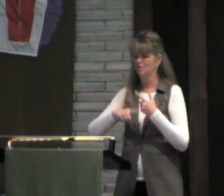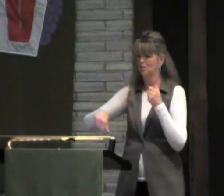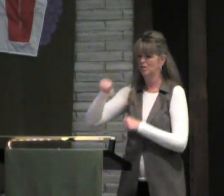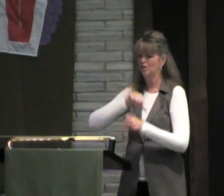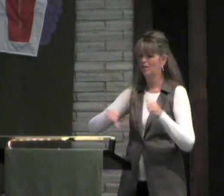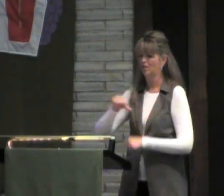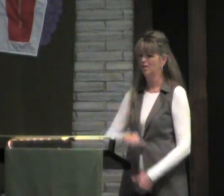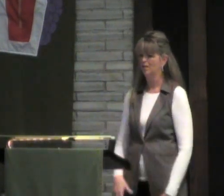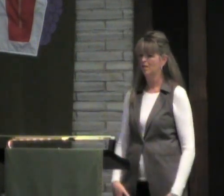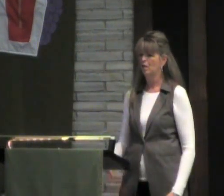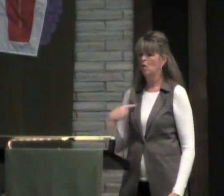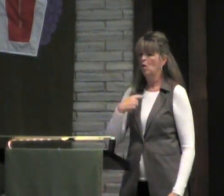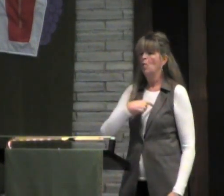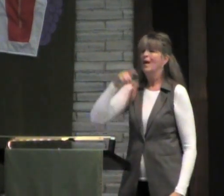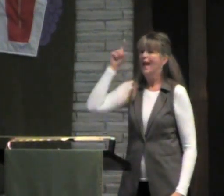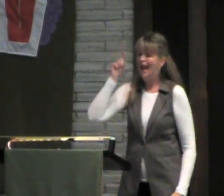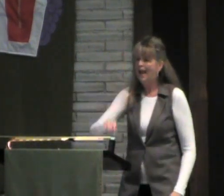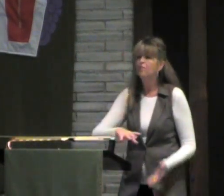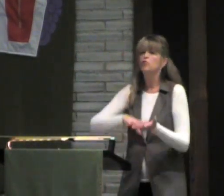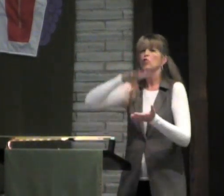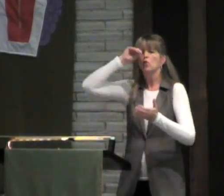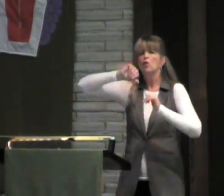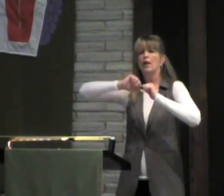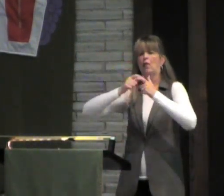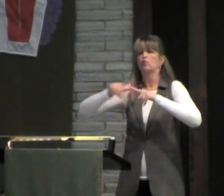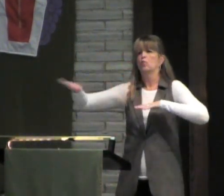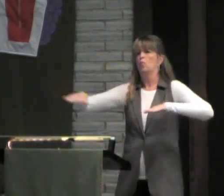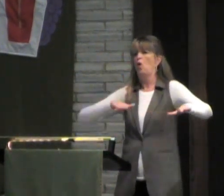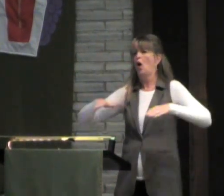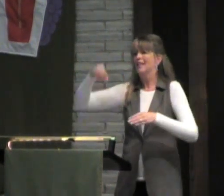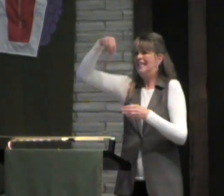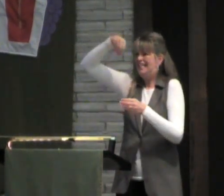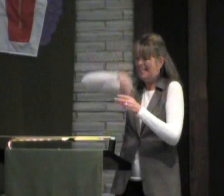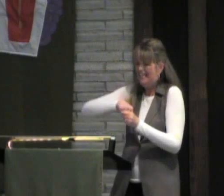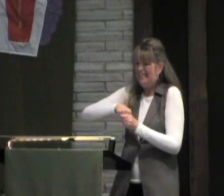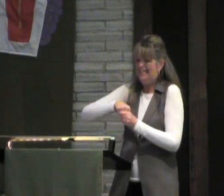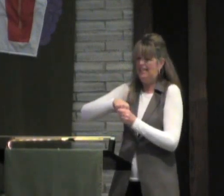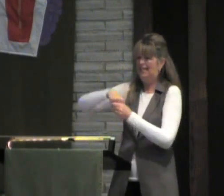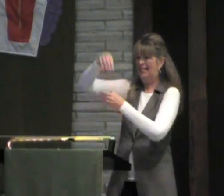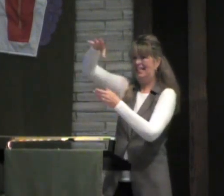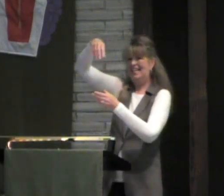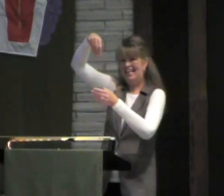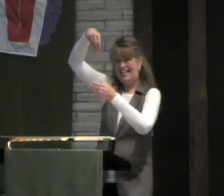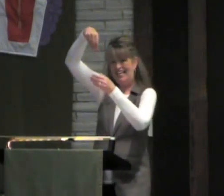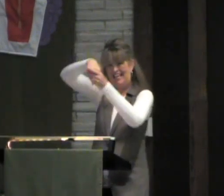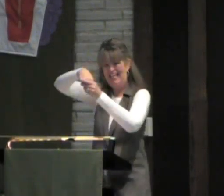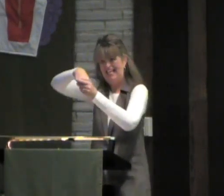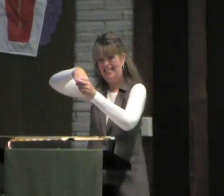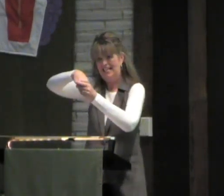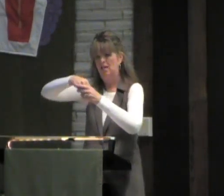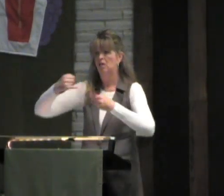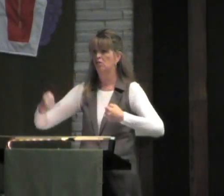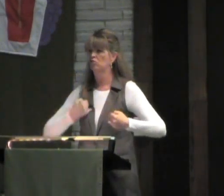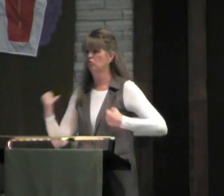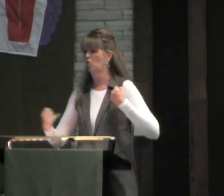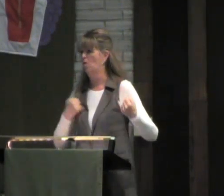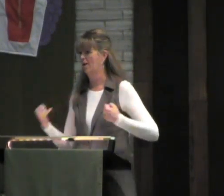It's wonderful, positive things to tell each other. And we have to learn how to walk in